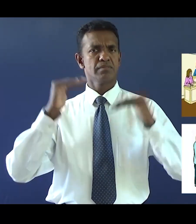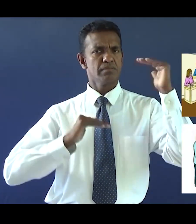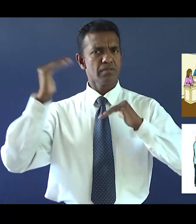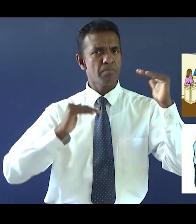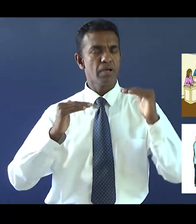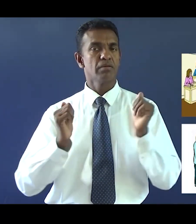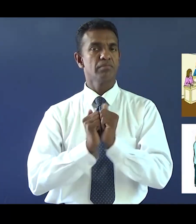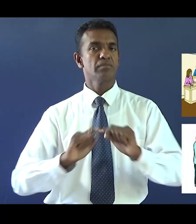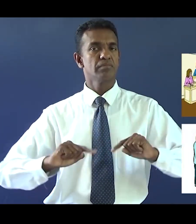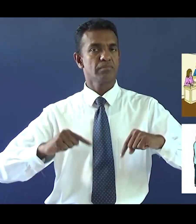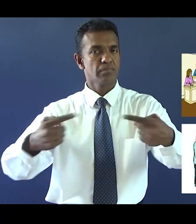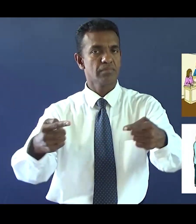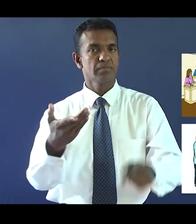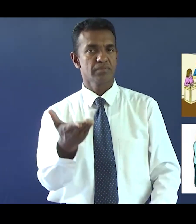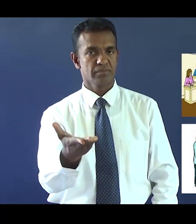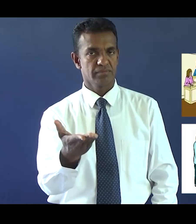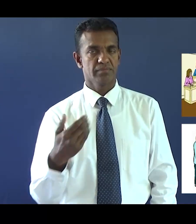being free and safe.